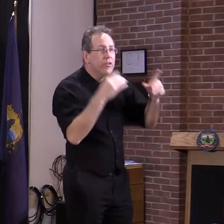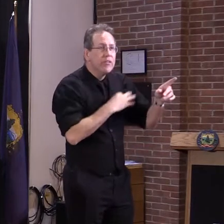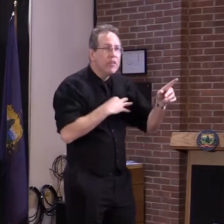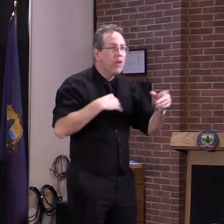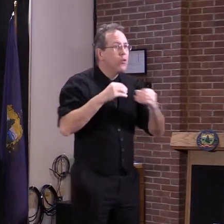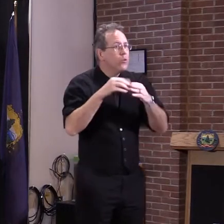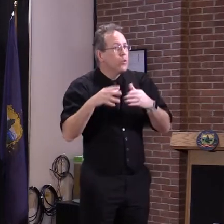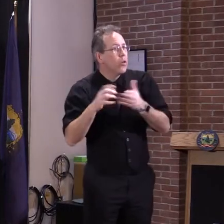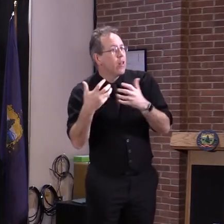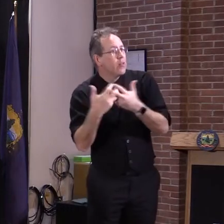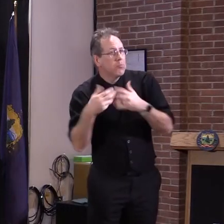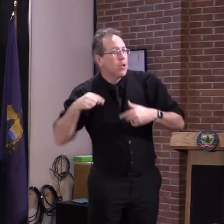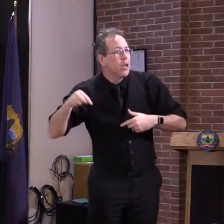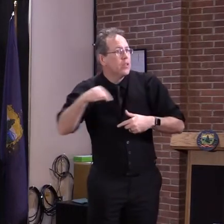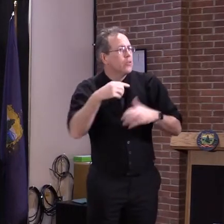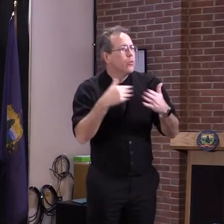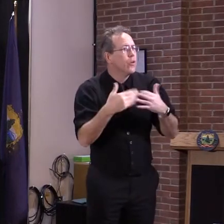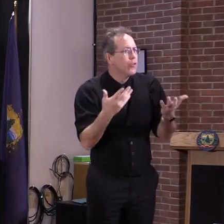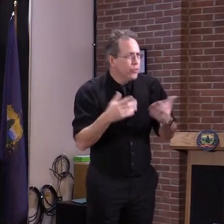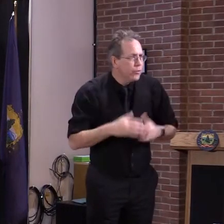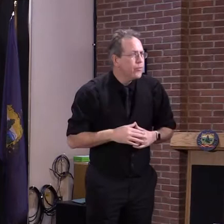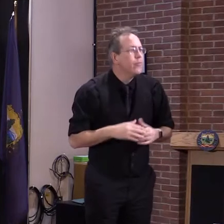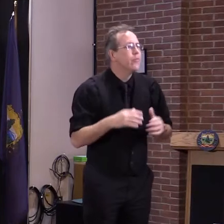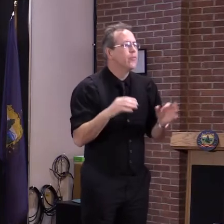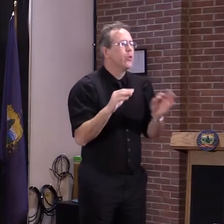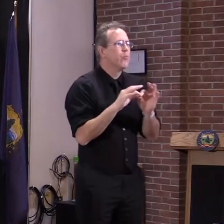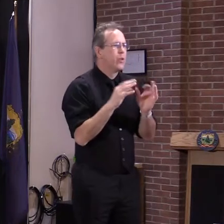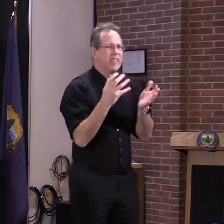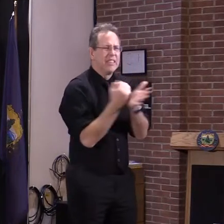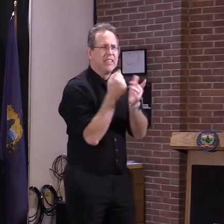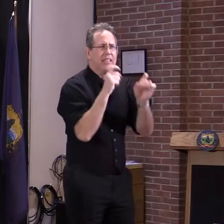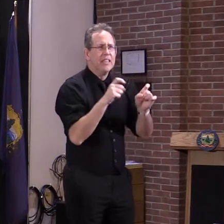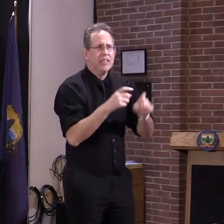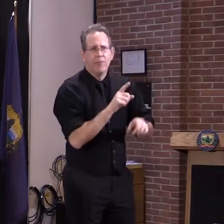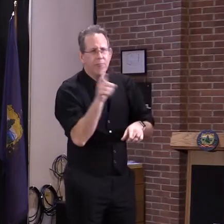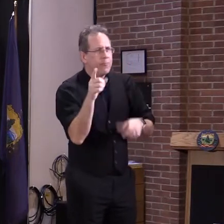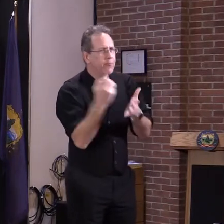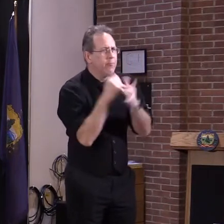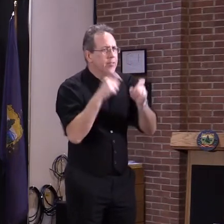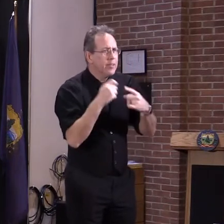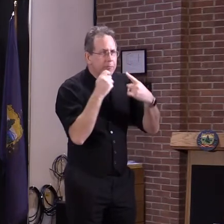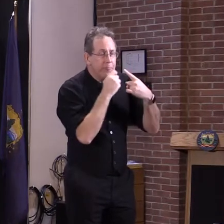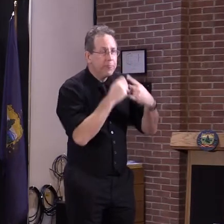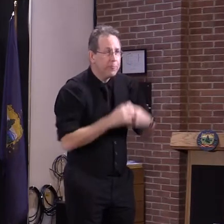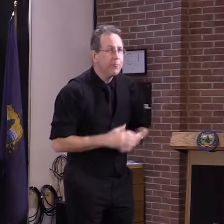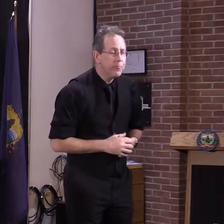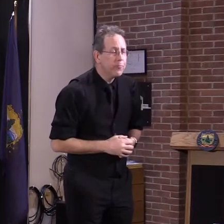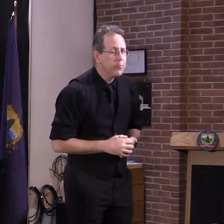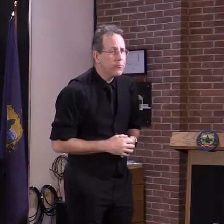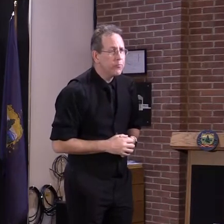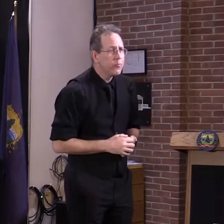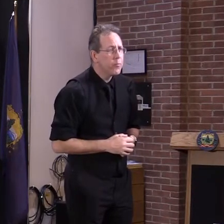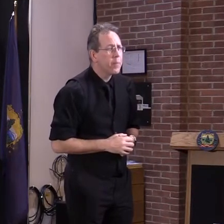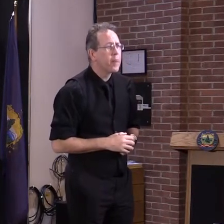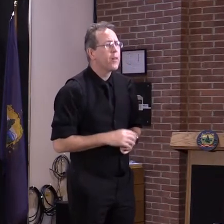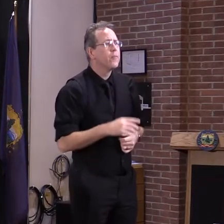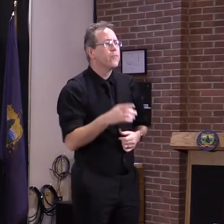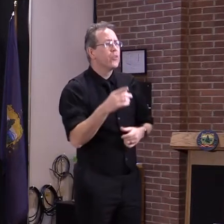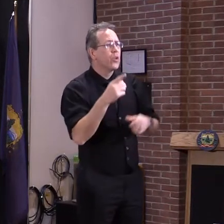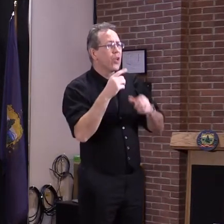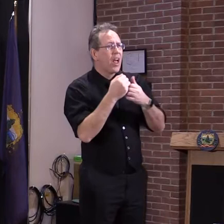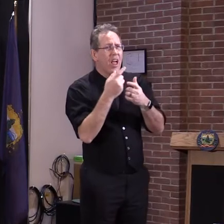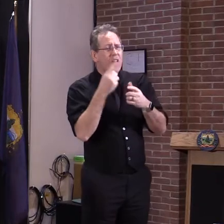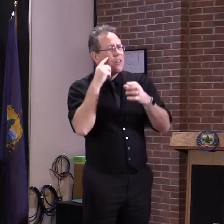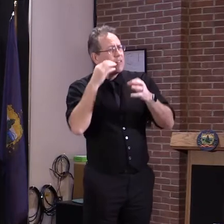deploying testing in real time to influence decision-making on safety. The decision-making on safety now shifts to students and